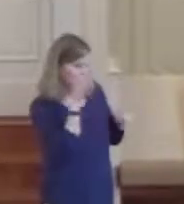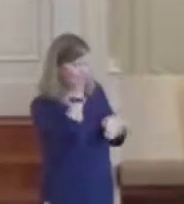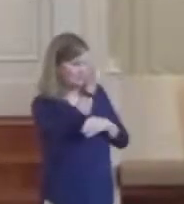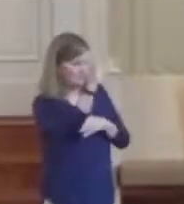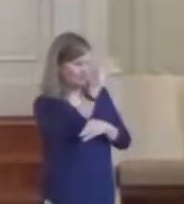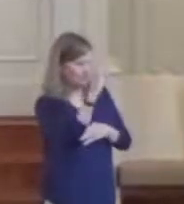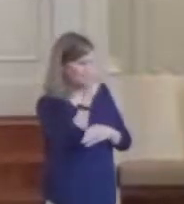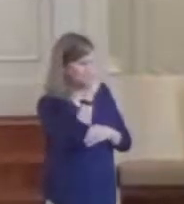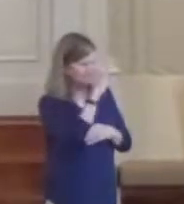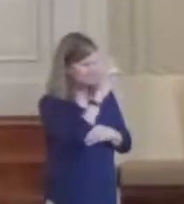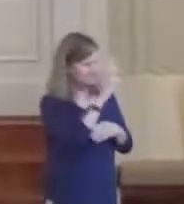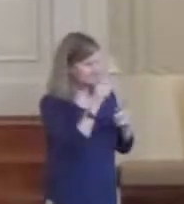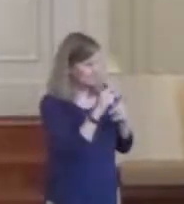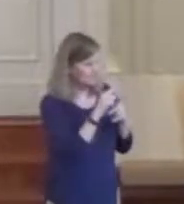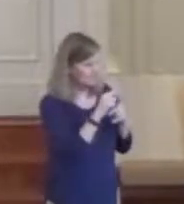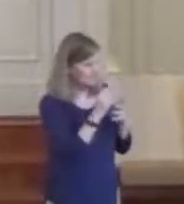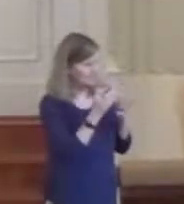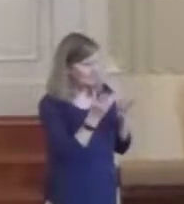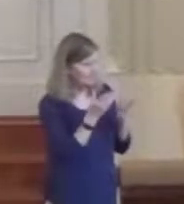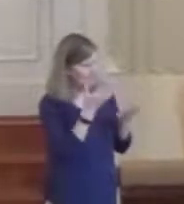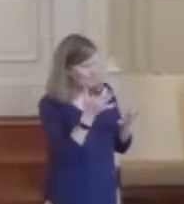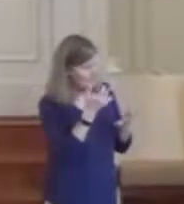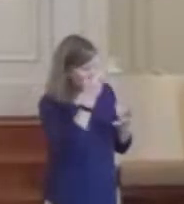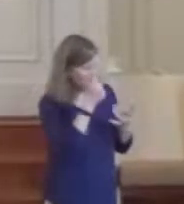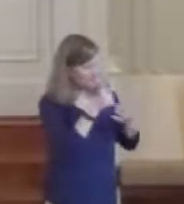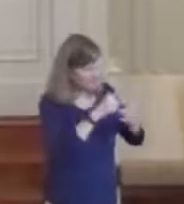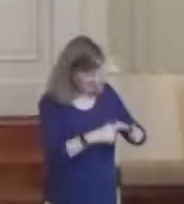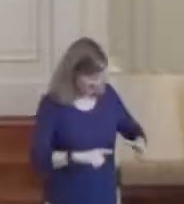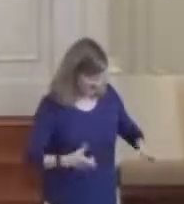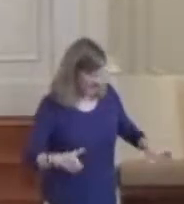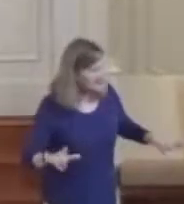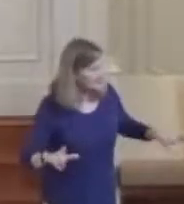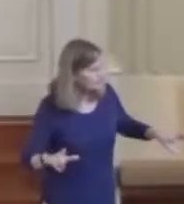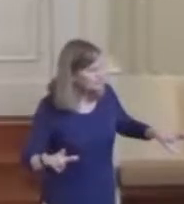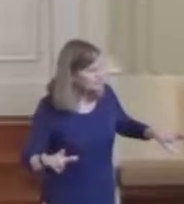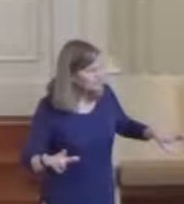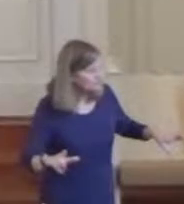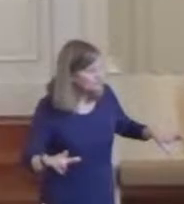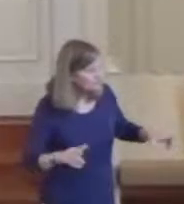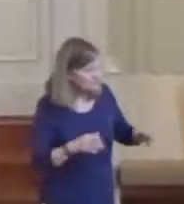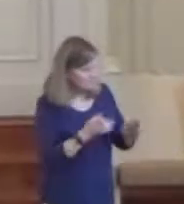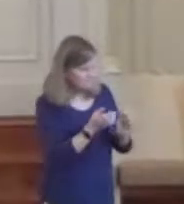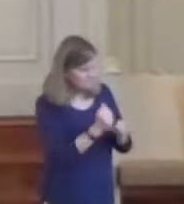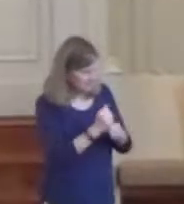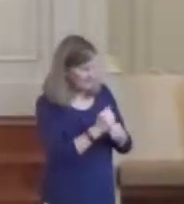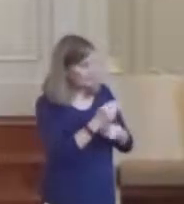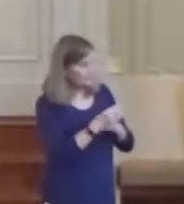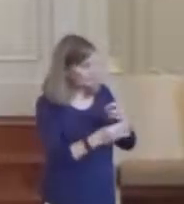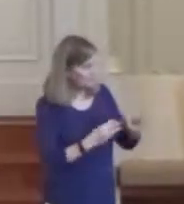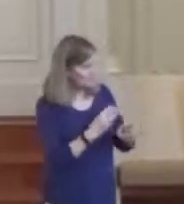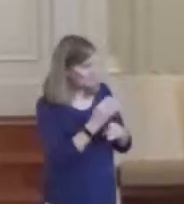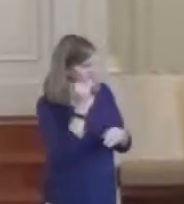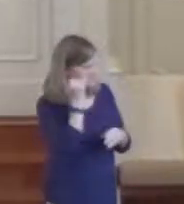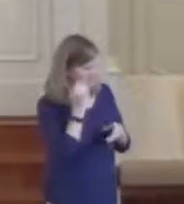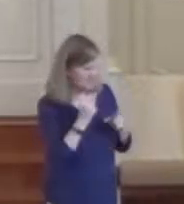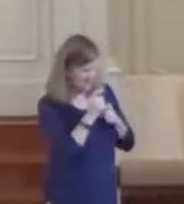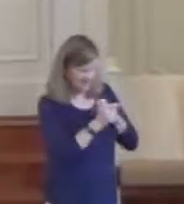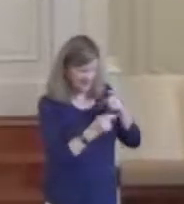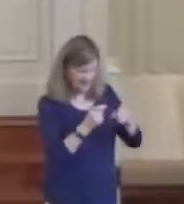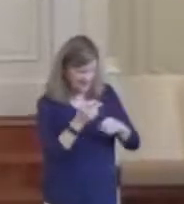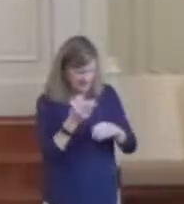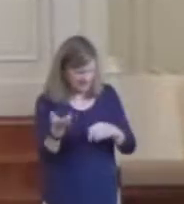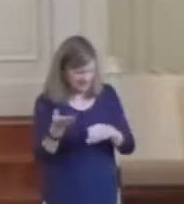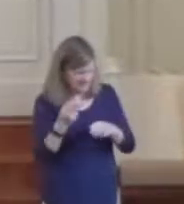a word. Because words, language, literally create worlds. When we give things name, we give